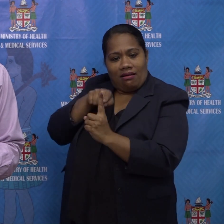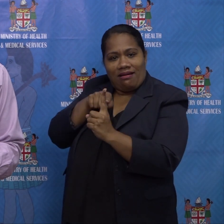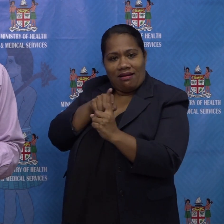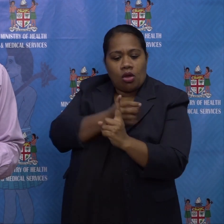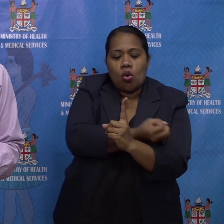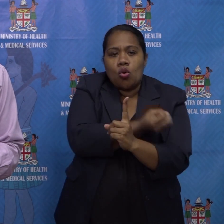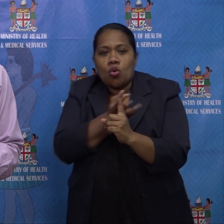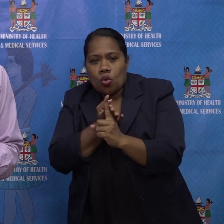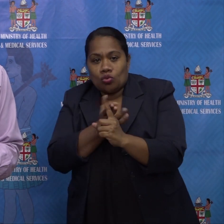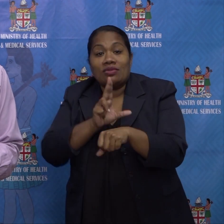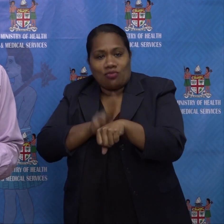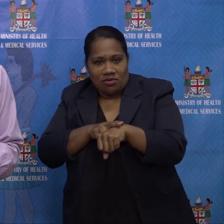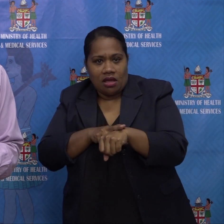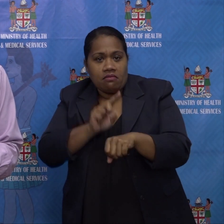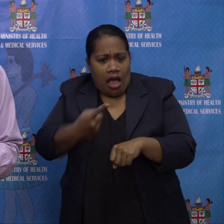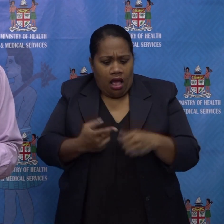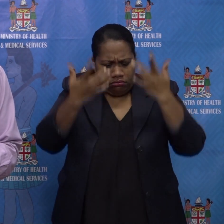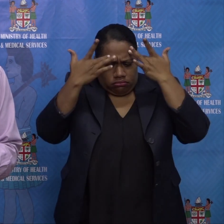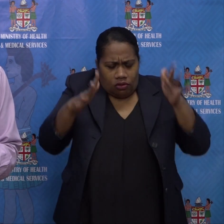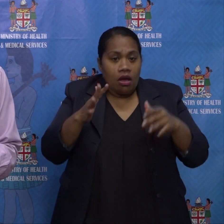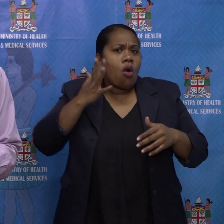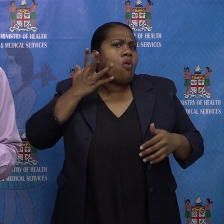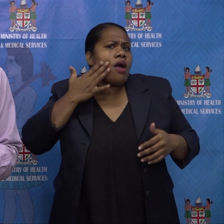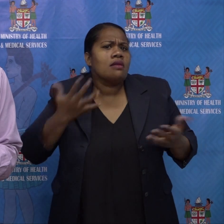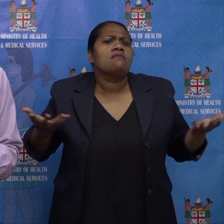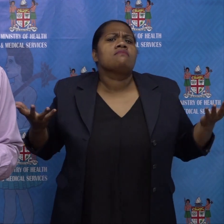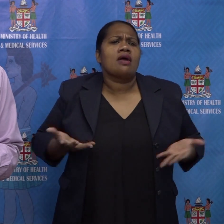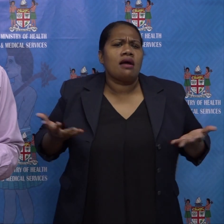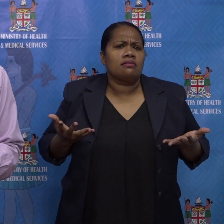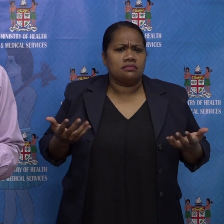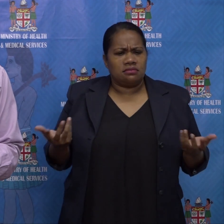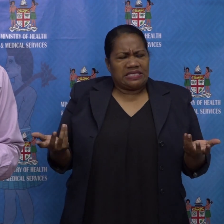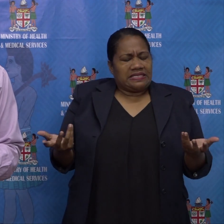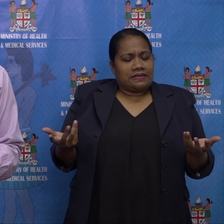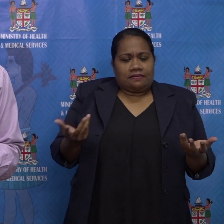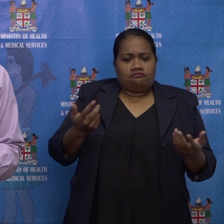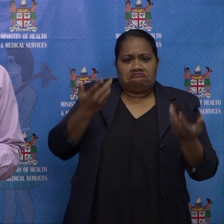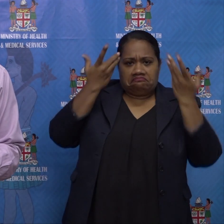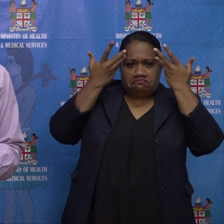We do not know when or where this patient contracted the virus.